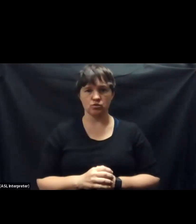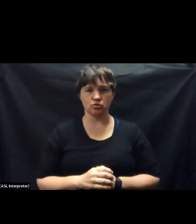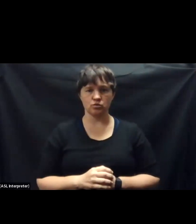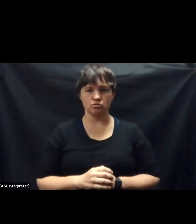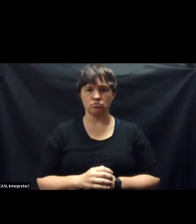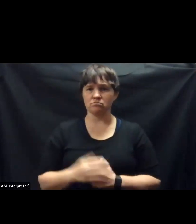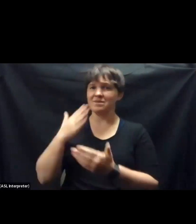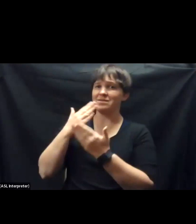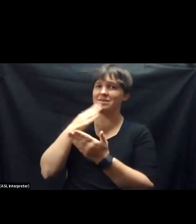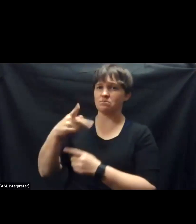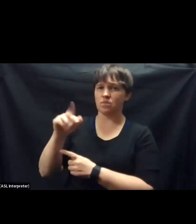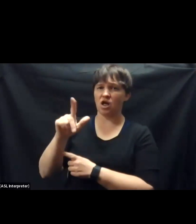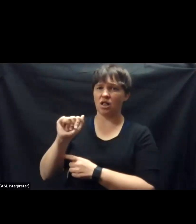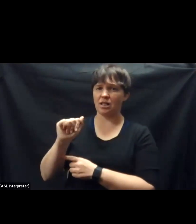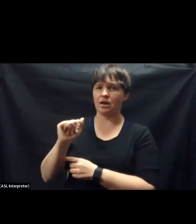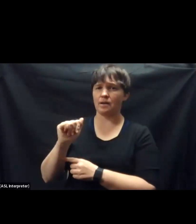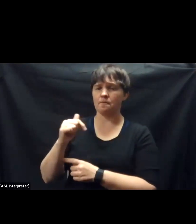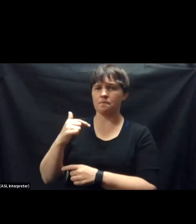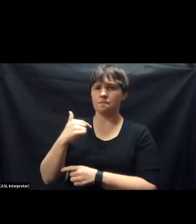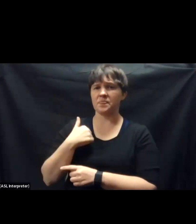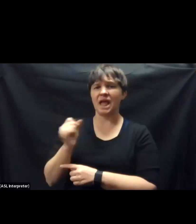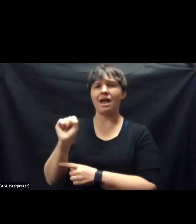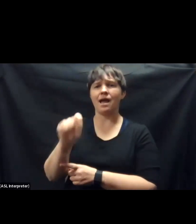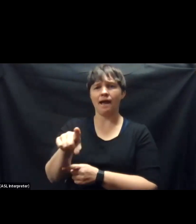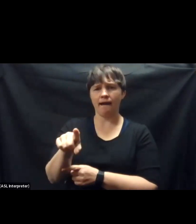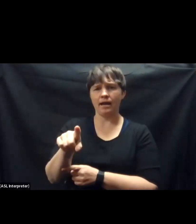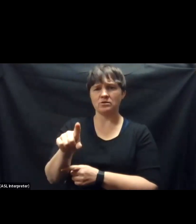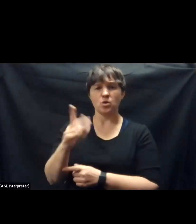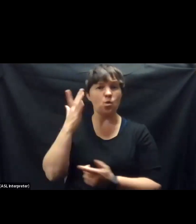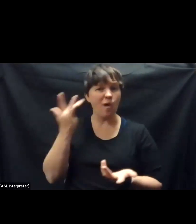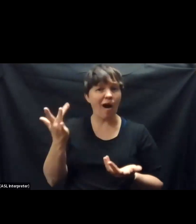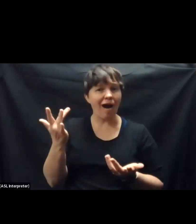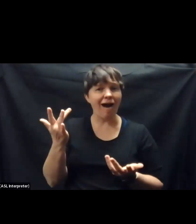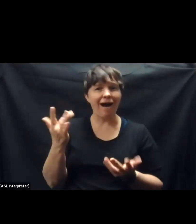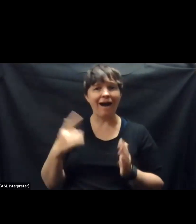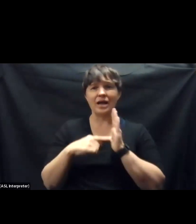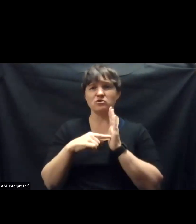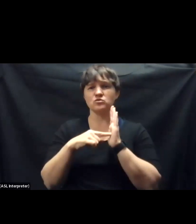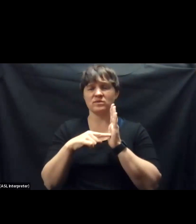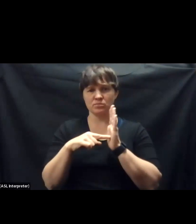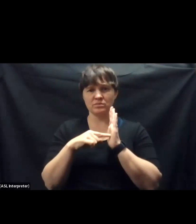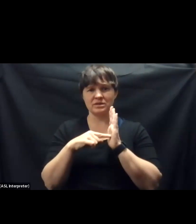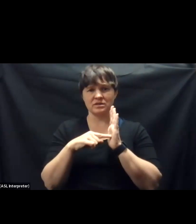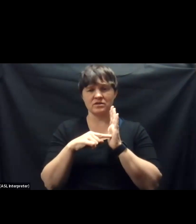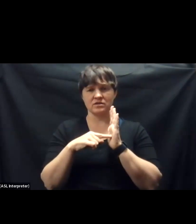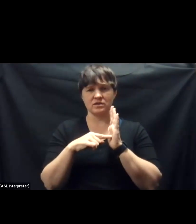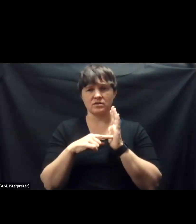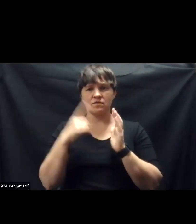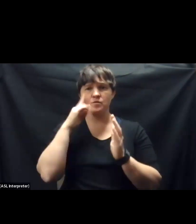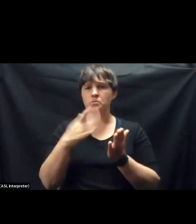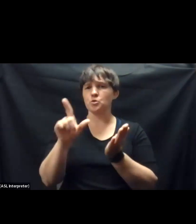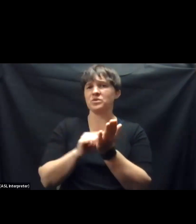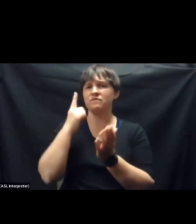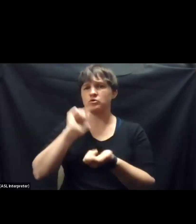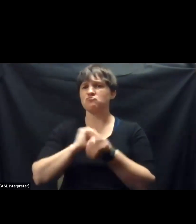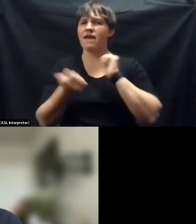Thanks so much, Paula. I kind of asked only because as like a representative of the DIF and Blueprint for Change,